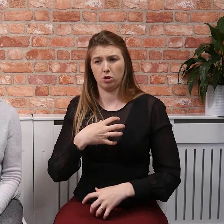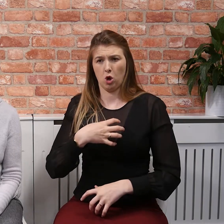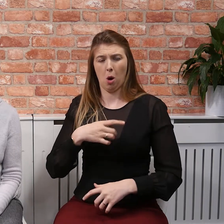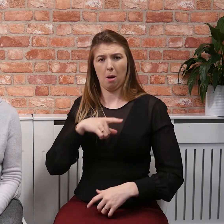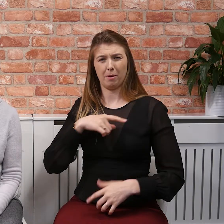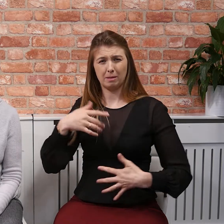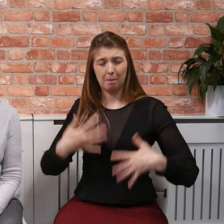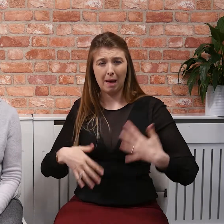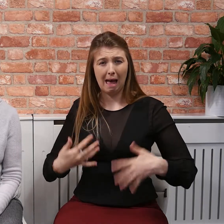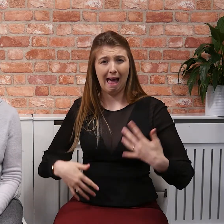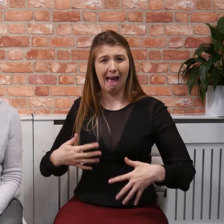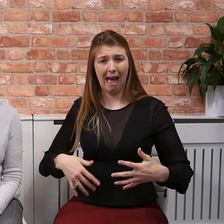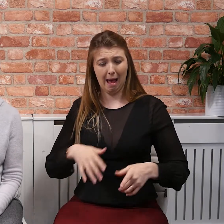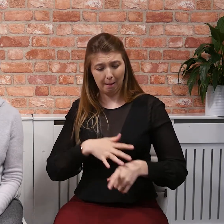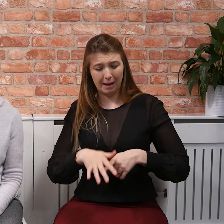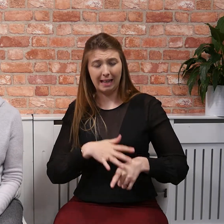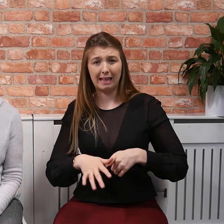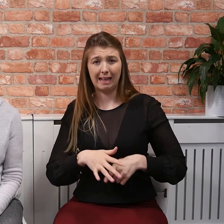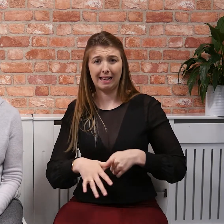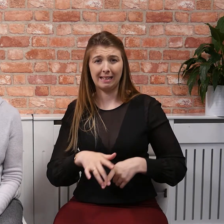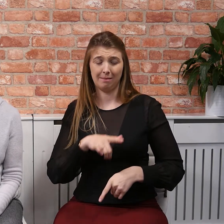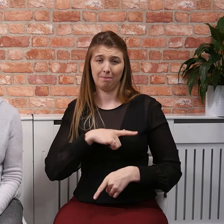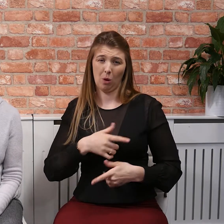that they have when they have a loss.